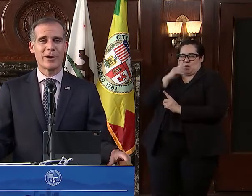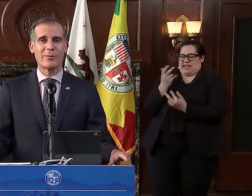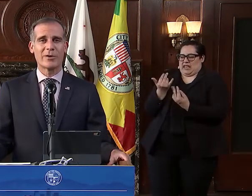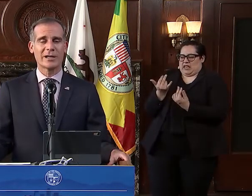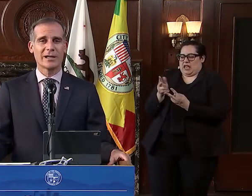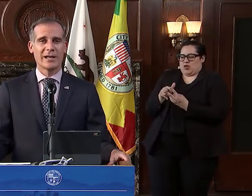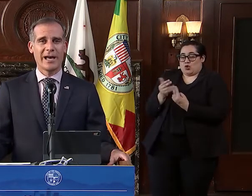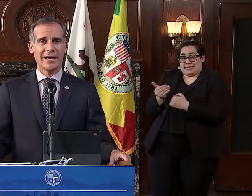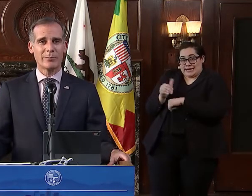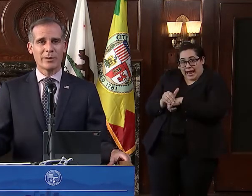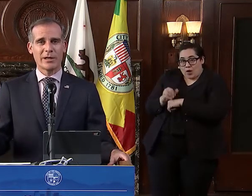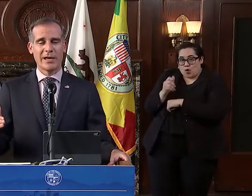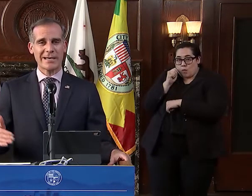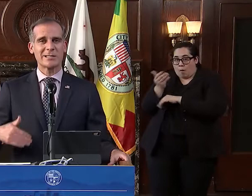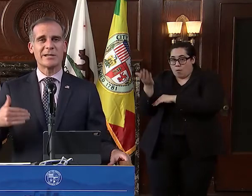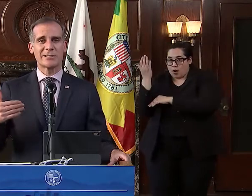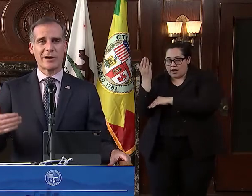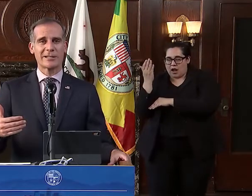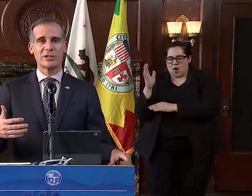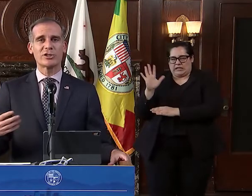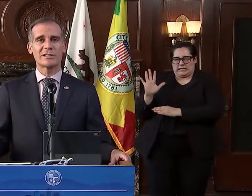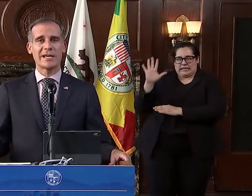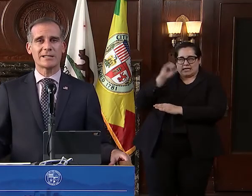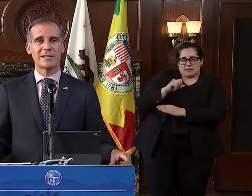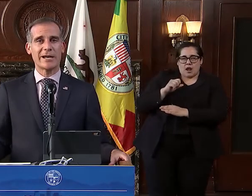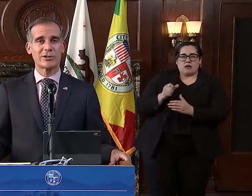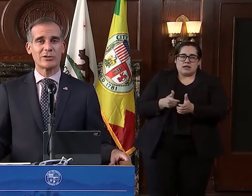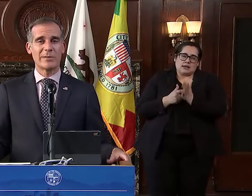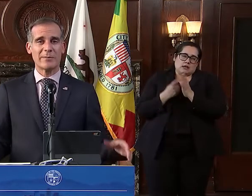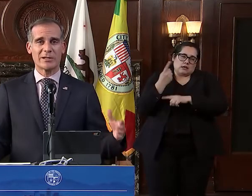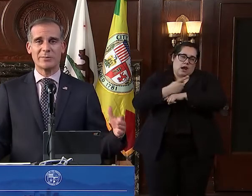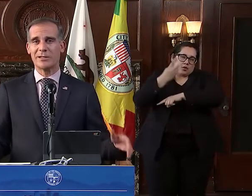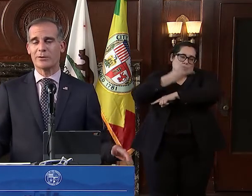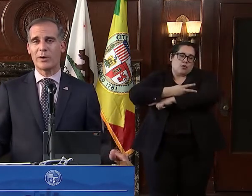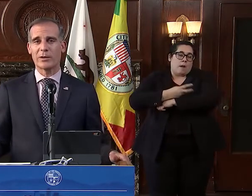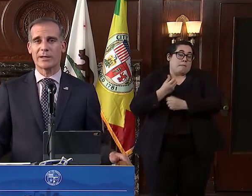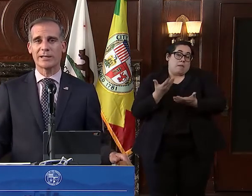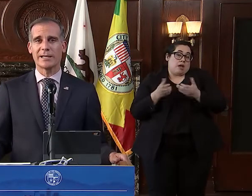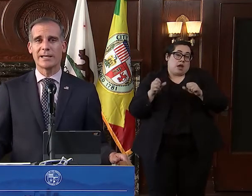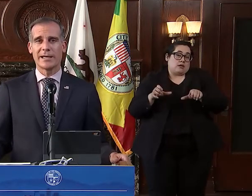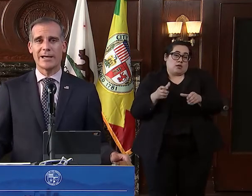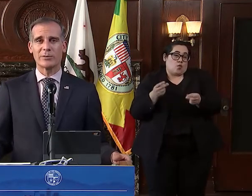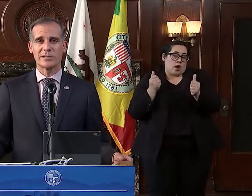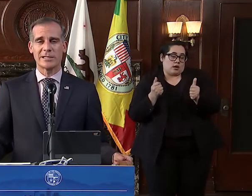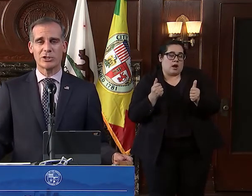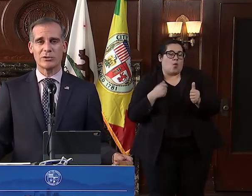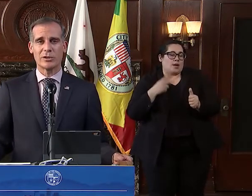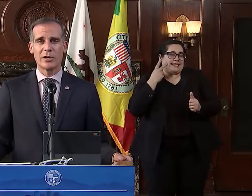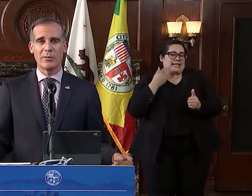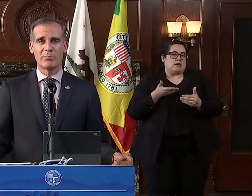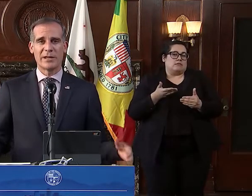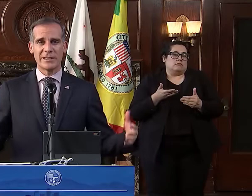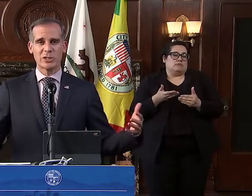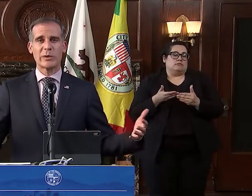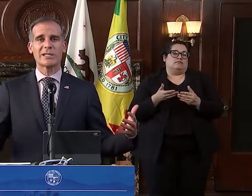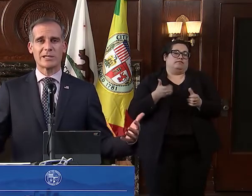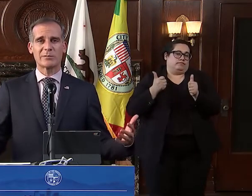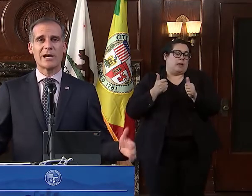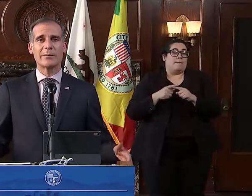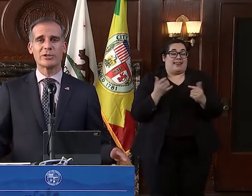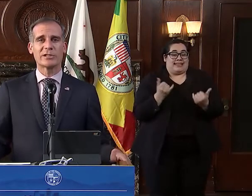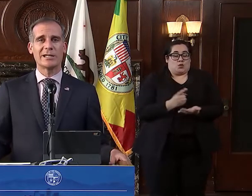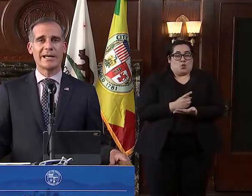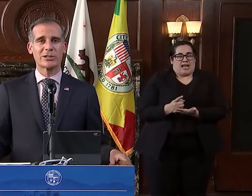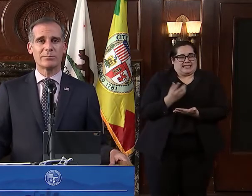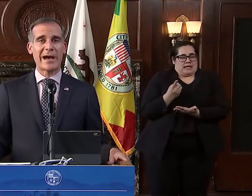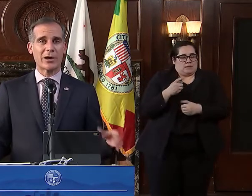or tomorrow morning. And estimates are it usually takes a day or two. Maybe it could be done quite quickly, and we'll see it sooner. But this week